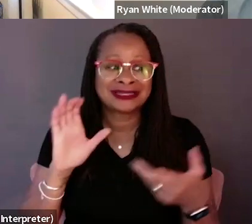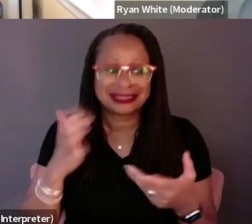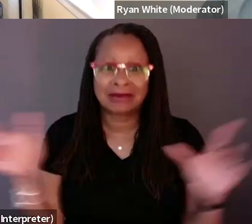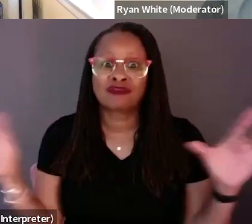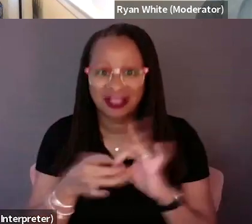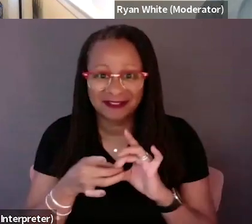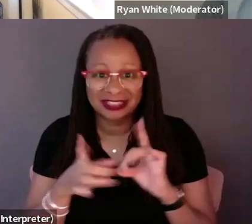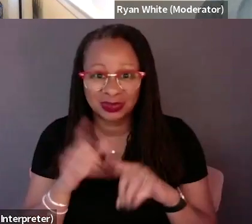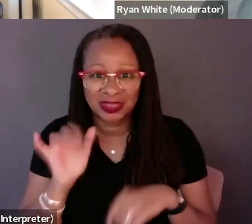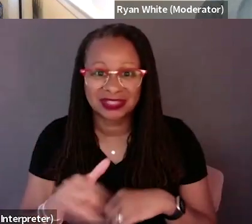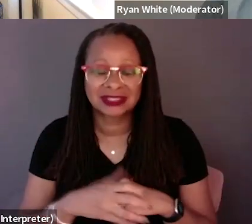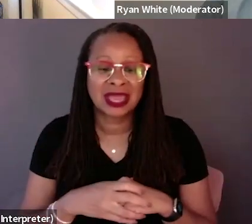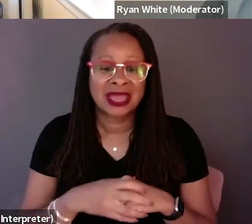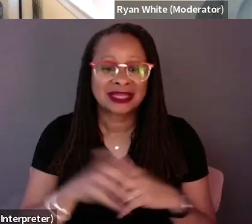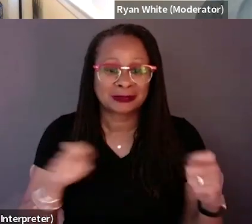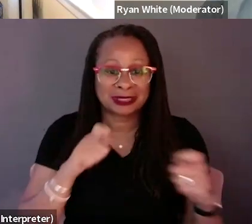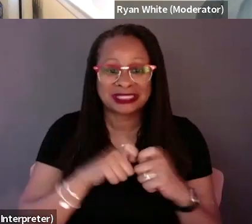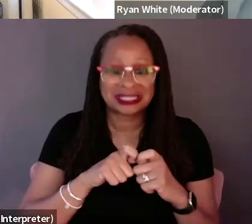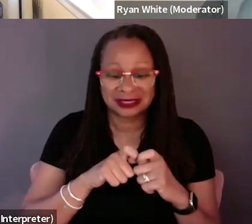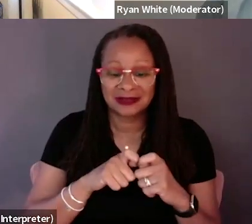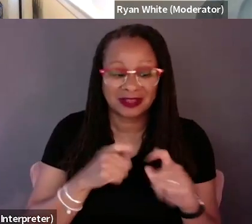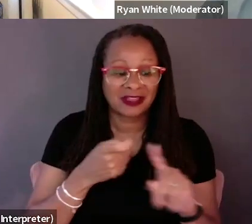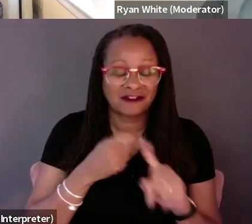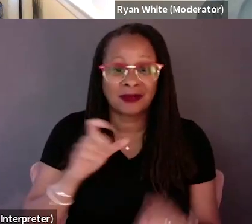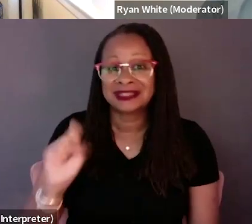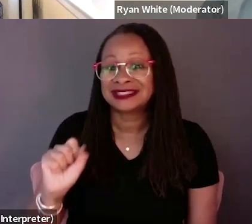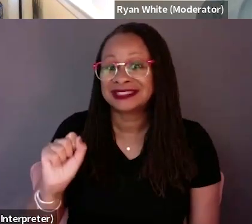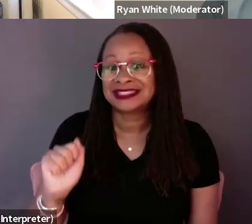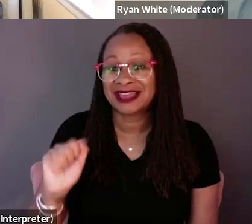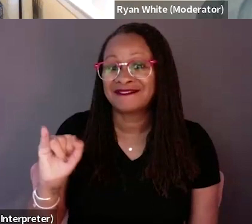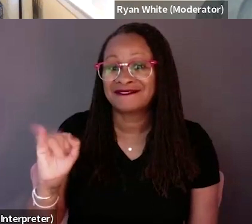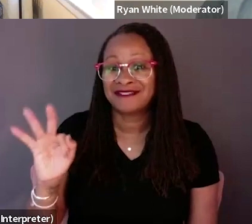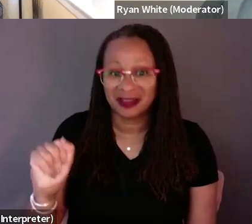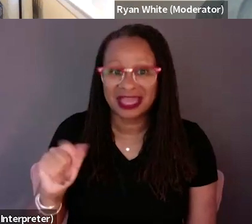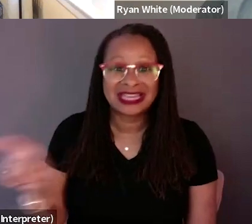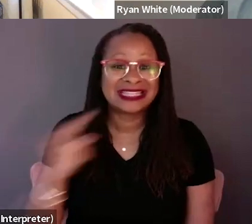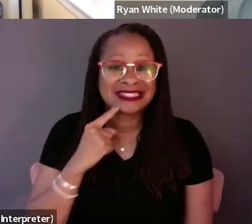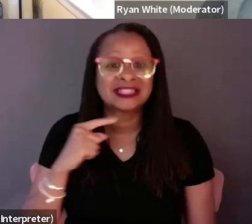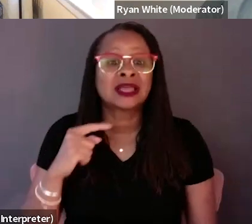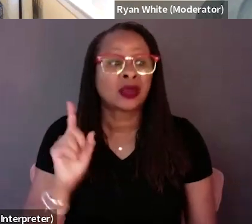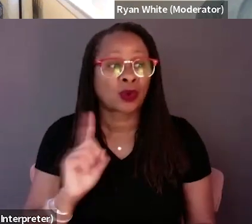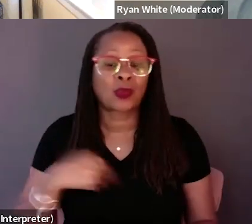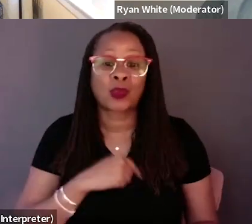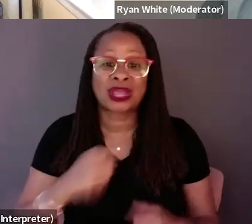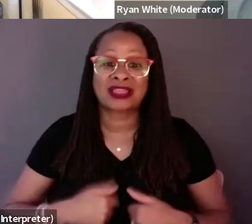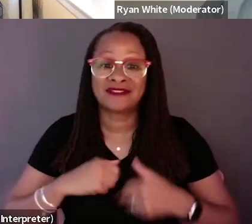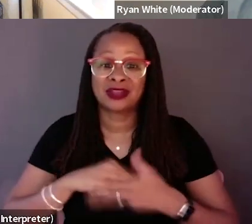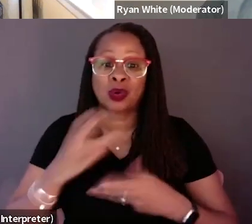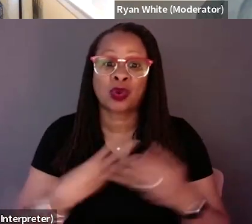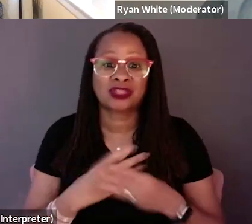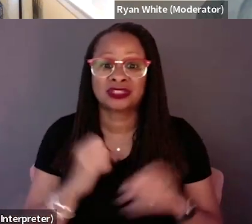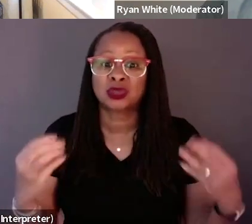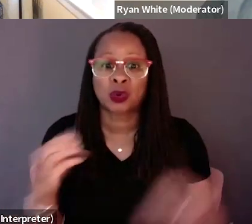we have that soundbite from Sypha that comes. That's the first soundbite you hear where he's saying like we live in a world that is